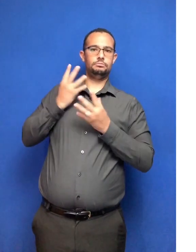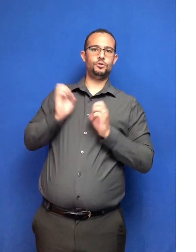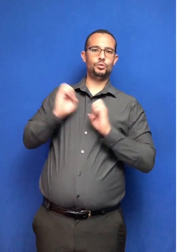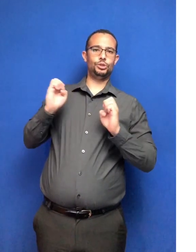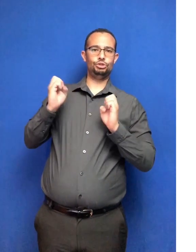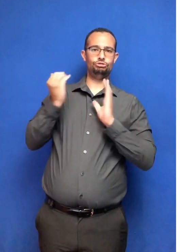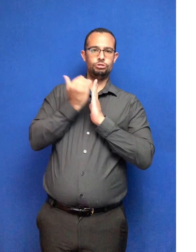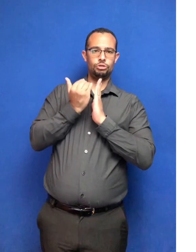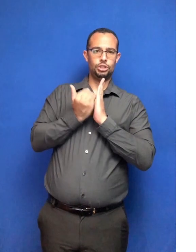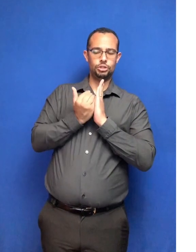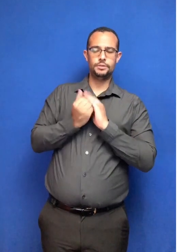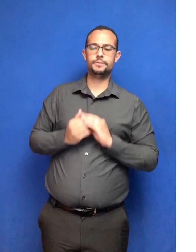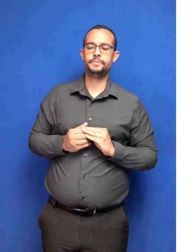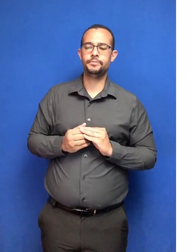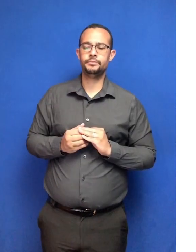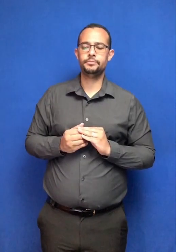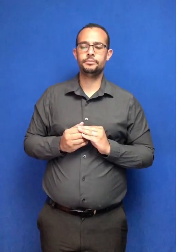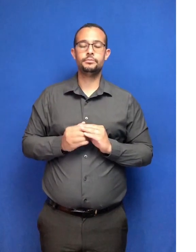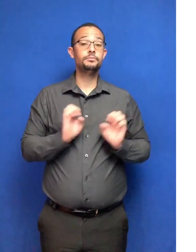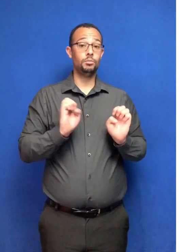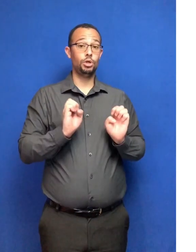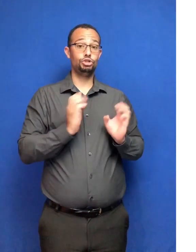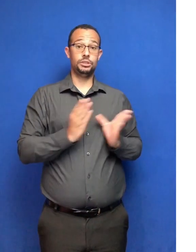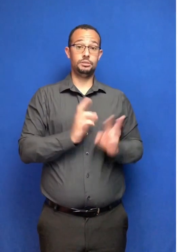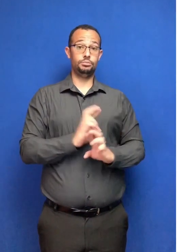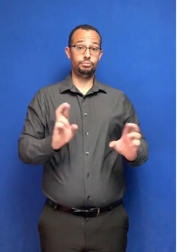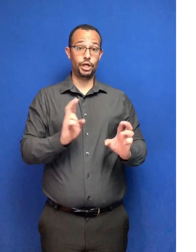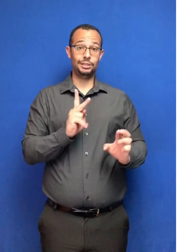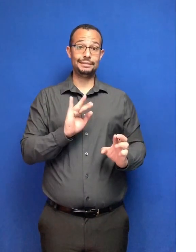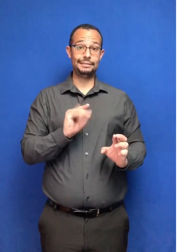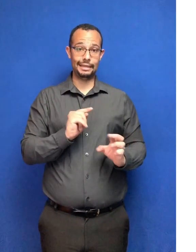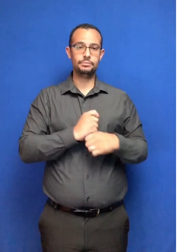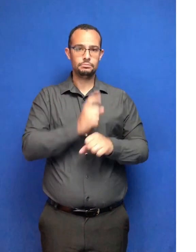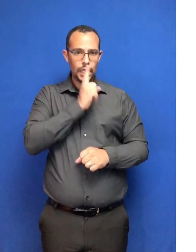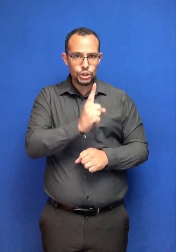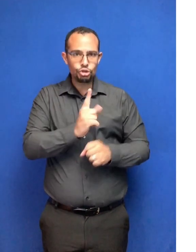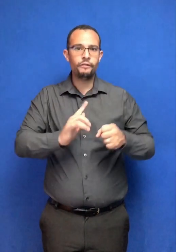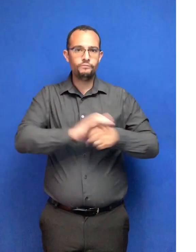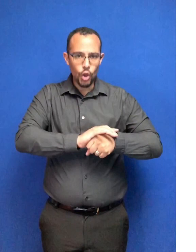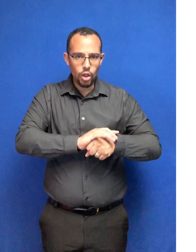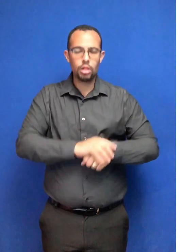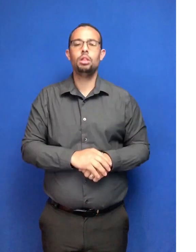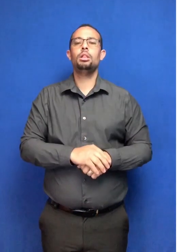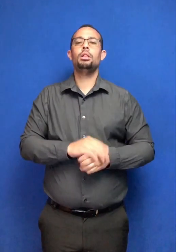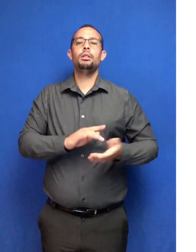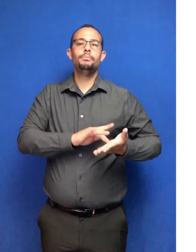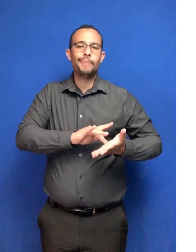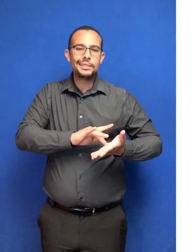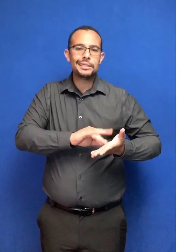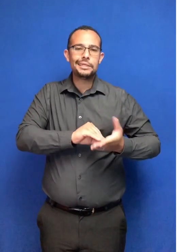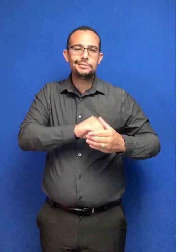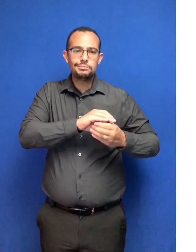Restock your emergency preparedness kit. You should include 3 or more days' supplies for food, water,